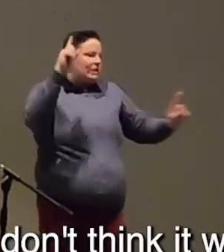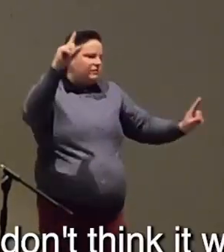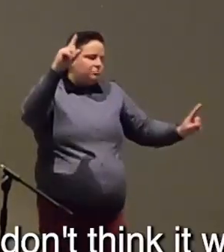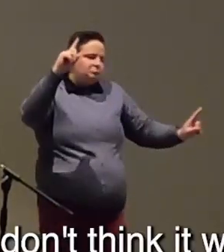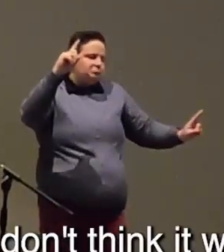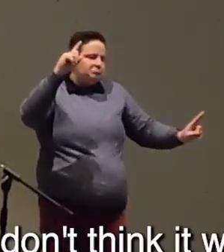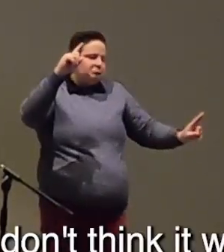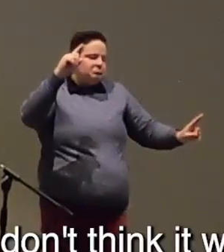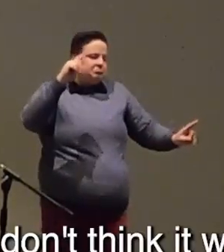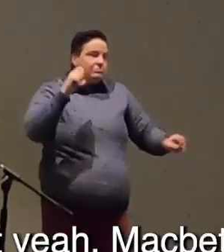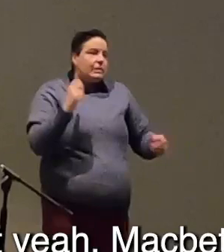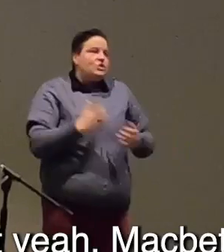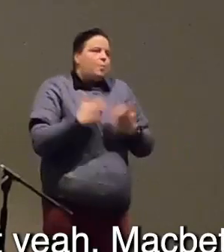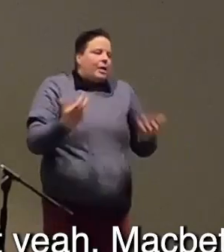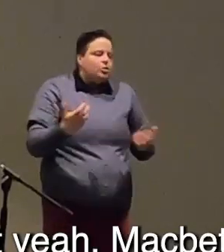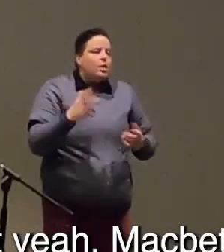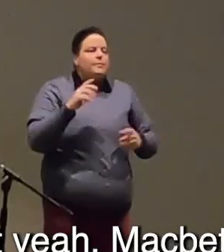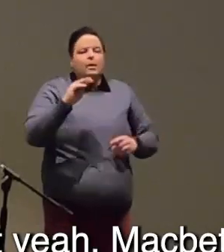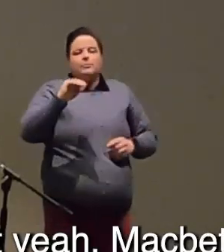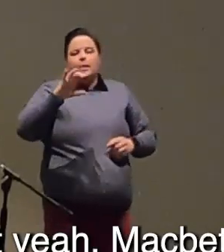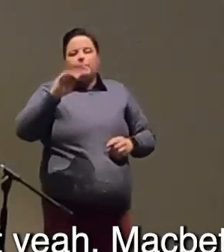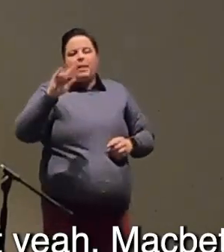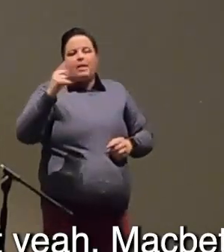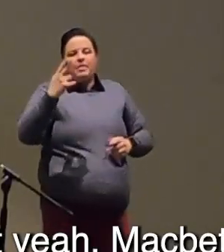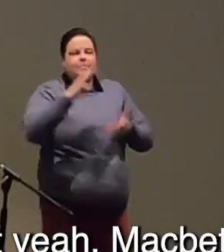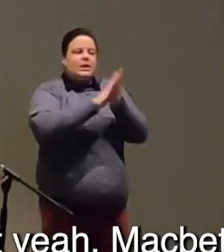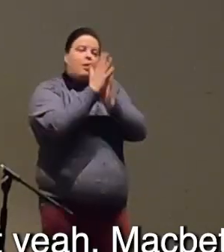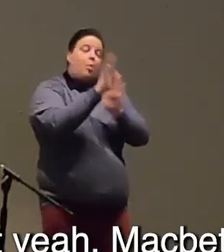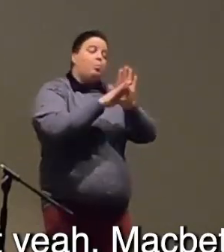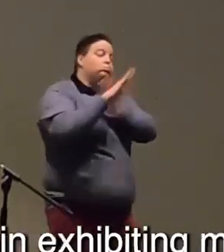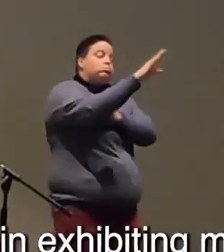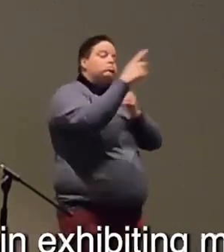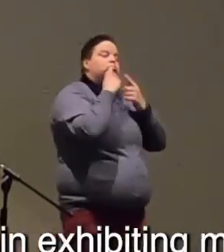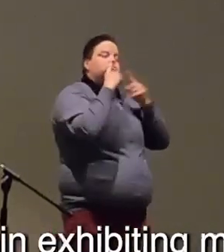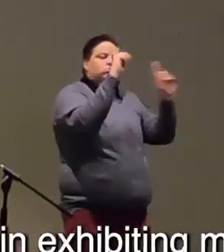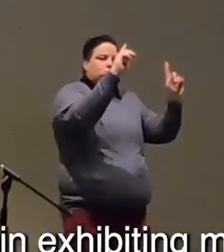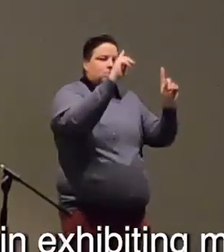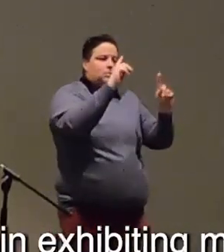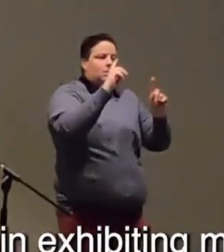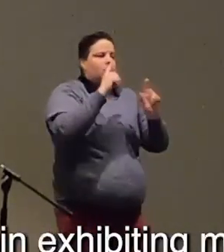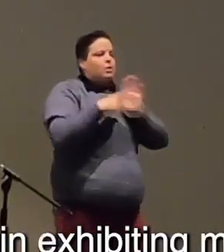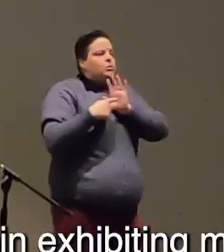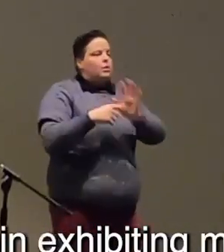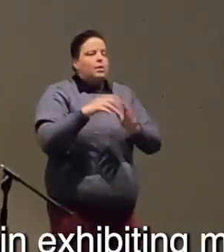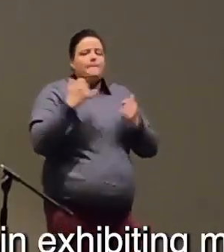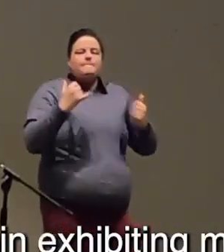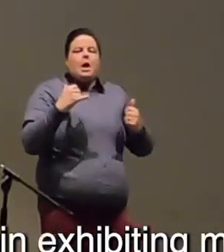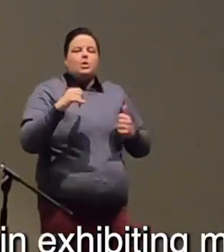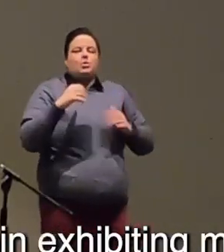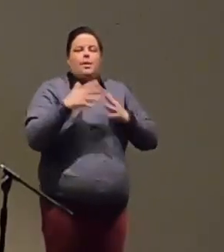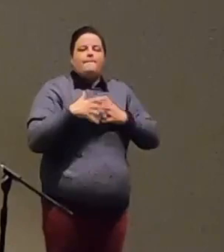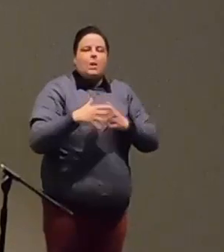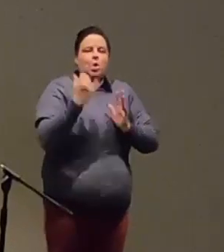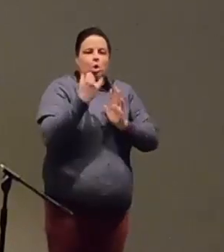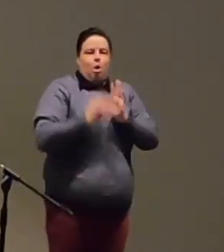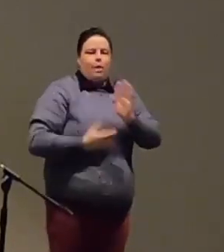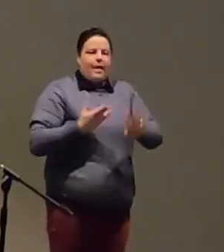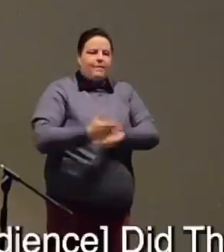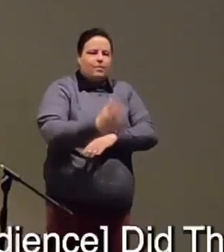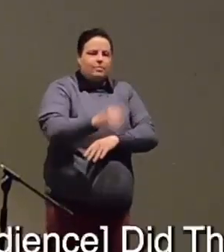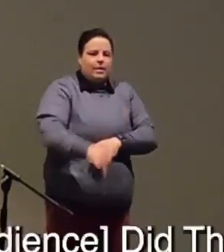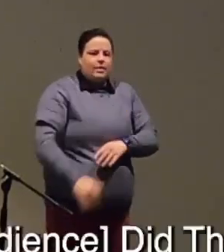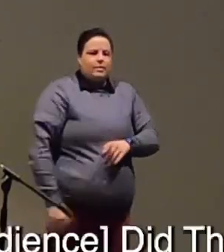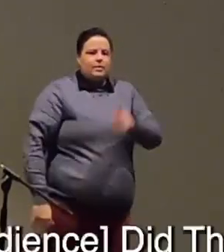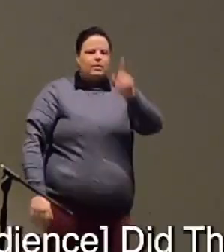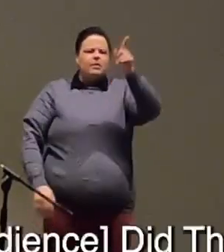as successful. But yeah, Macbeth Gallery went on to be very successful in exhibiting modern American art after that.